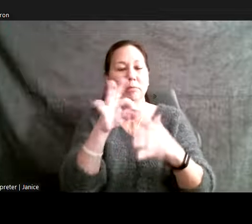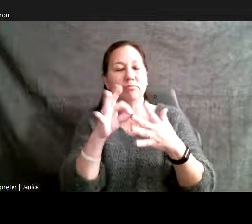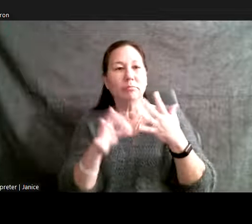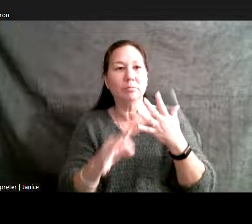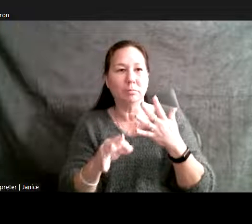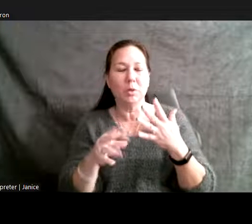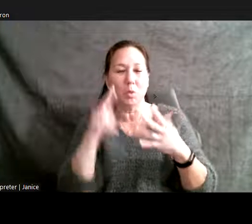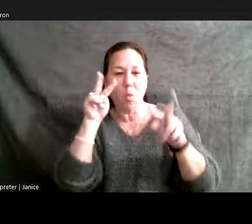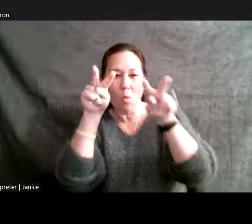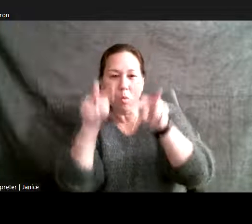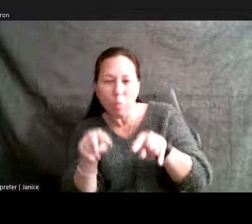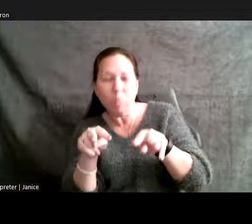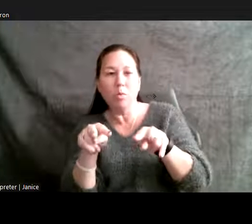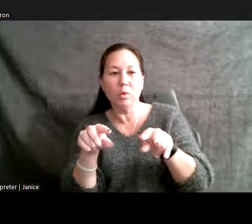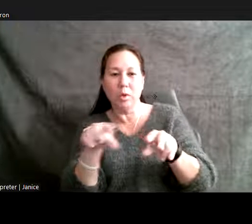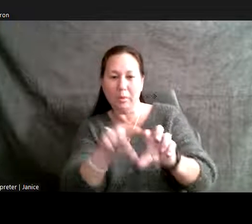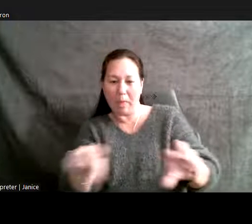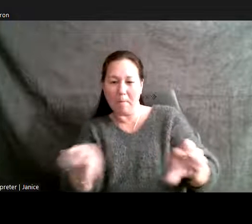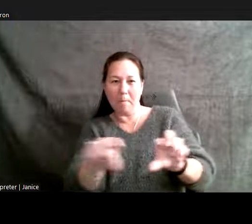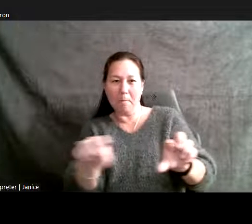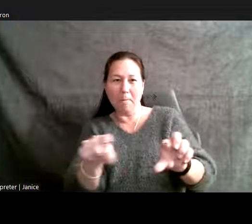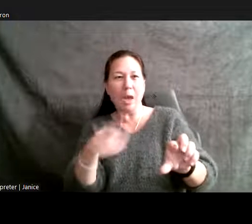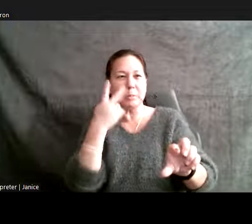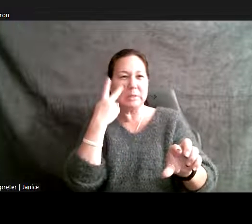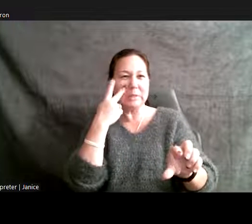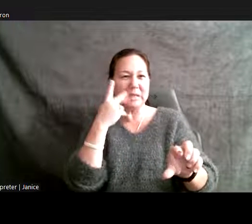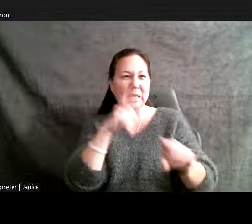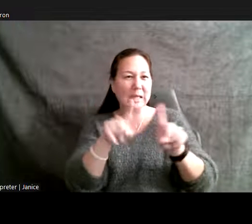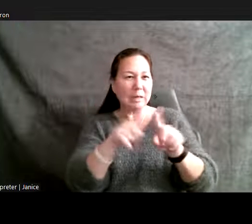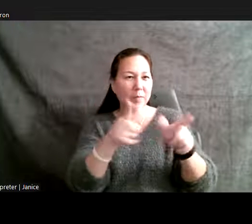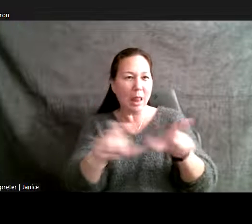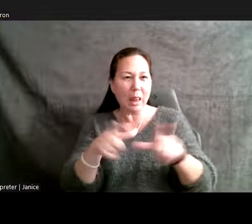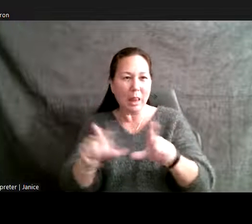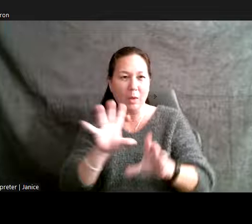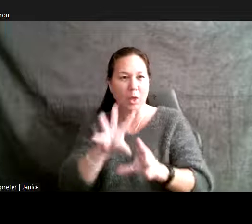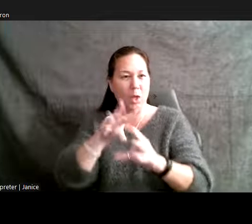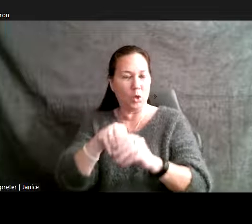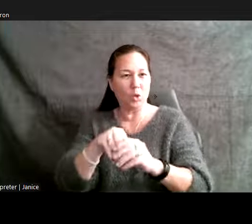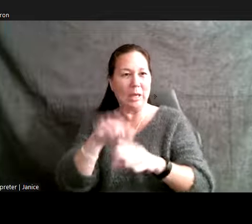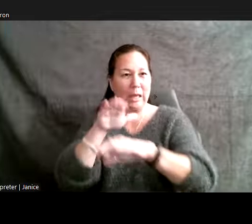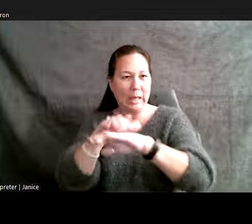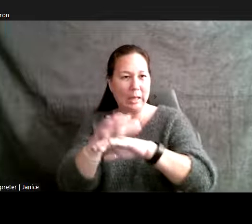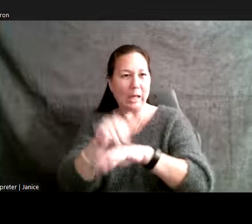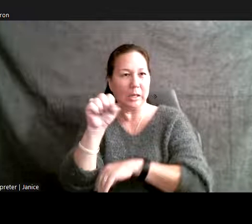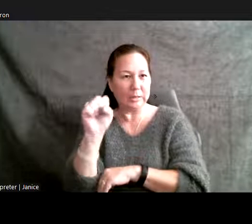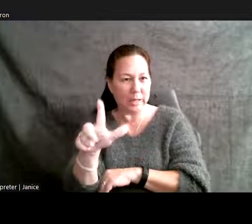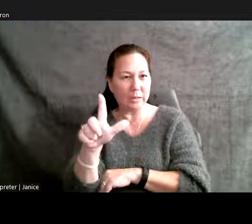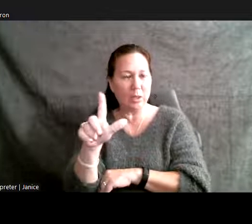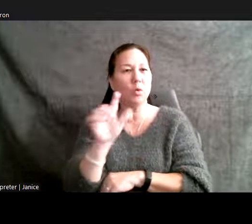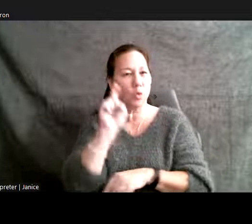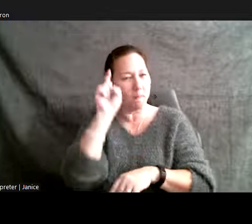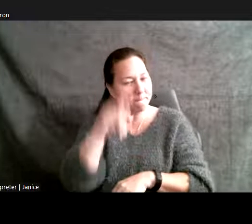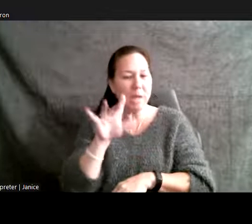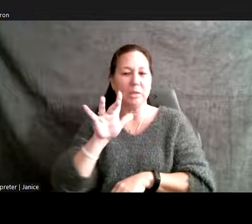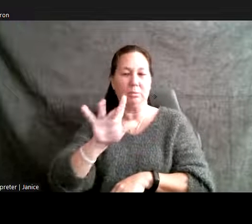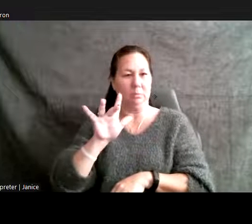at the bottom of your screen. Closed captioning has been enabled for this presentation. If you